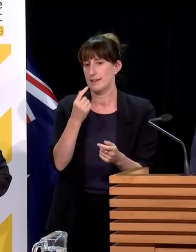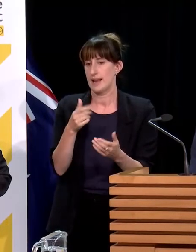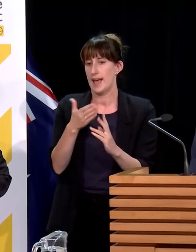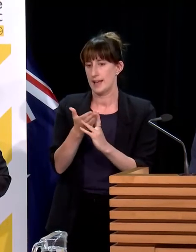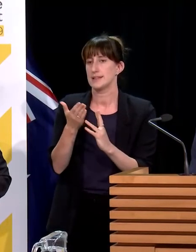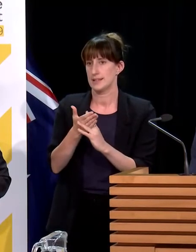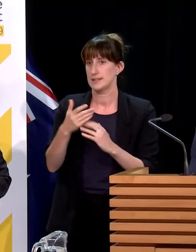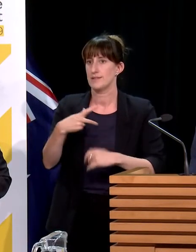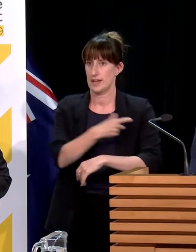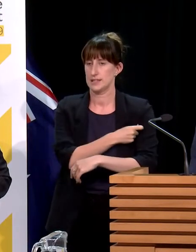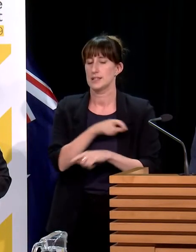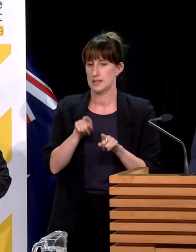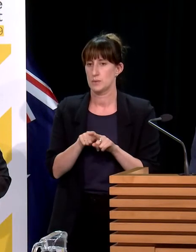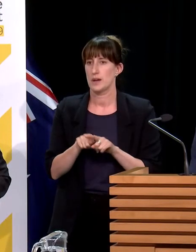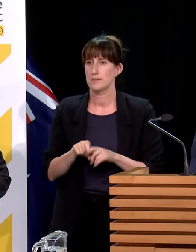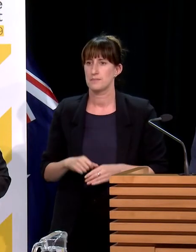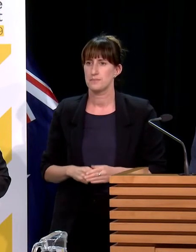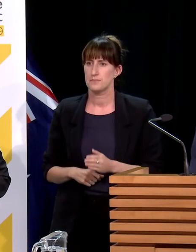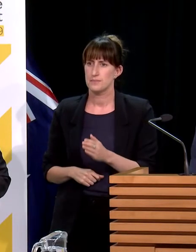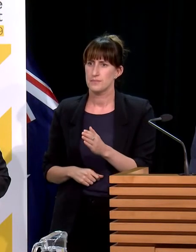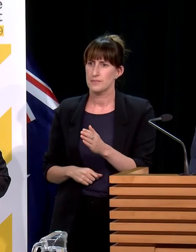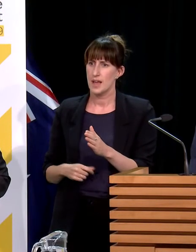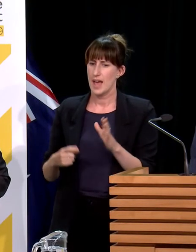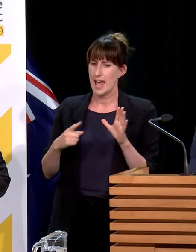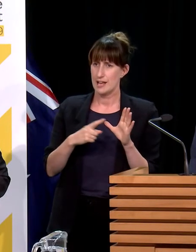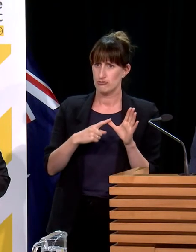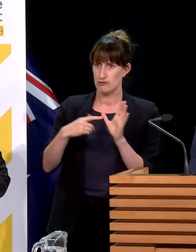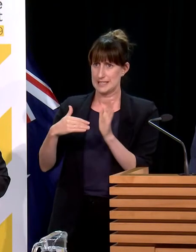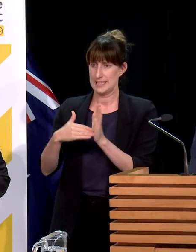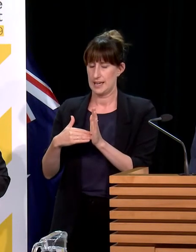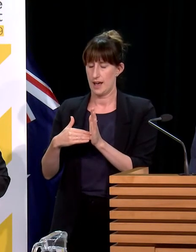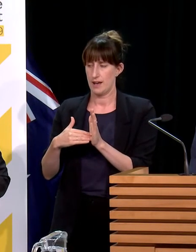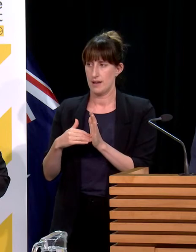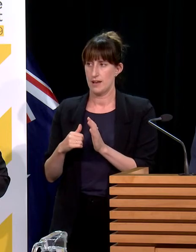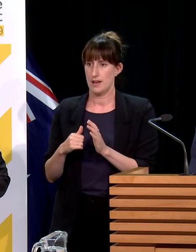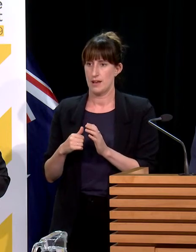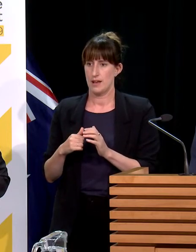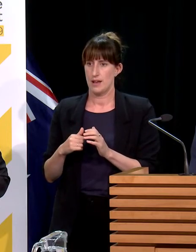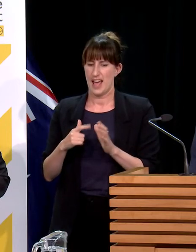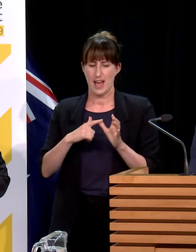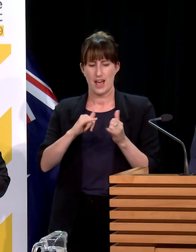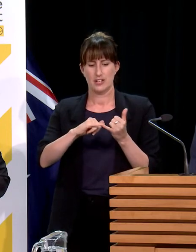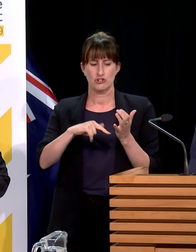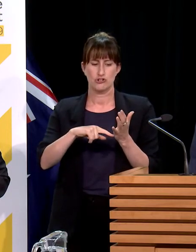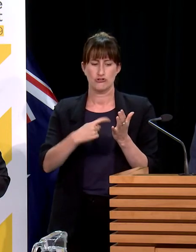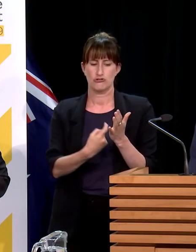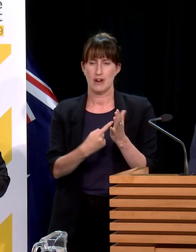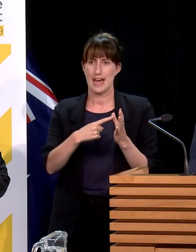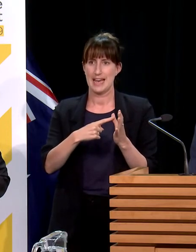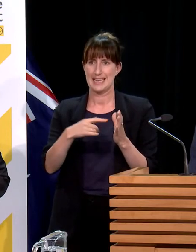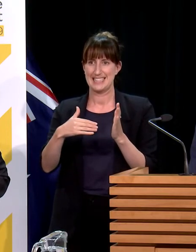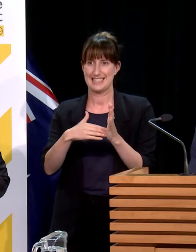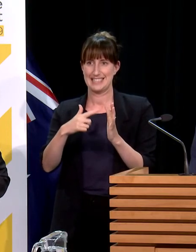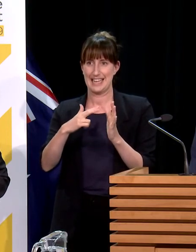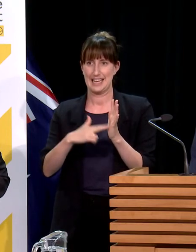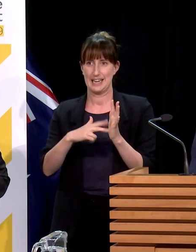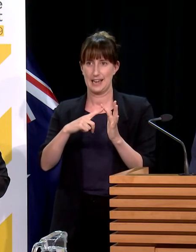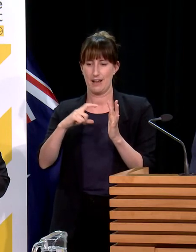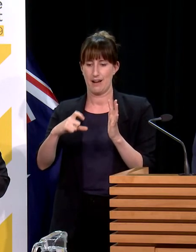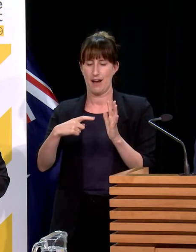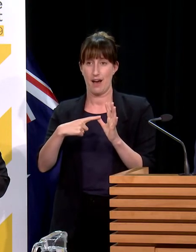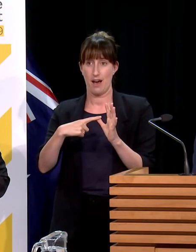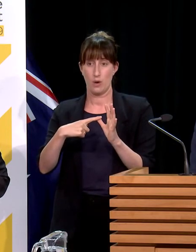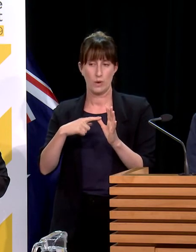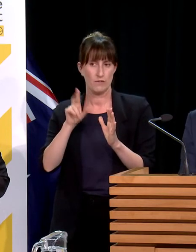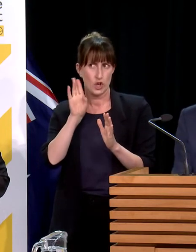the AstraZeneca vaccine, there has been developments that it's now less likely to transfer. Is that good news? I